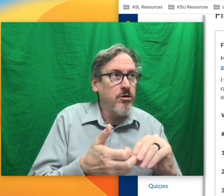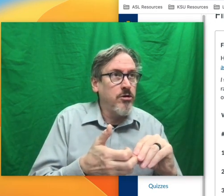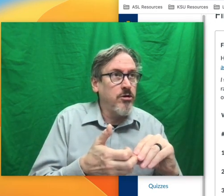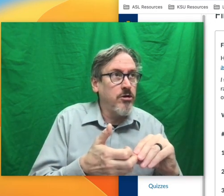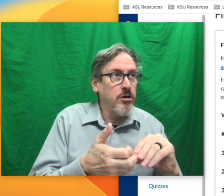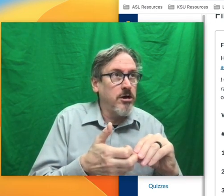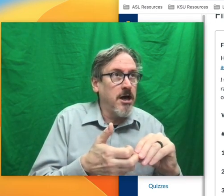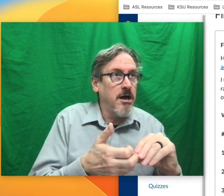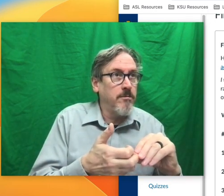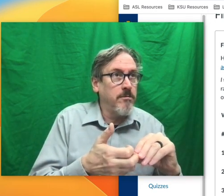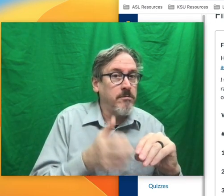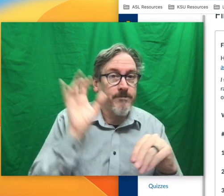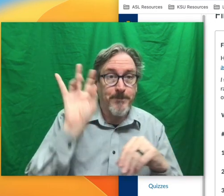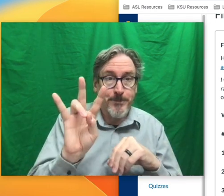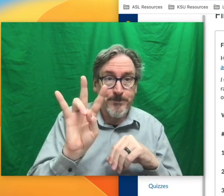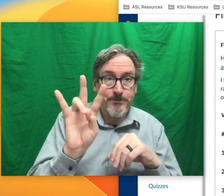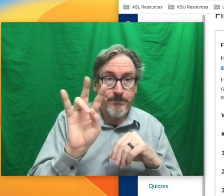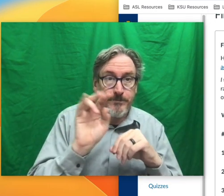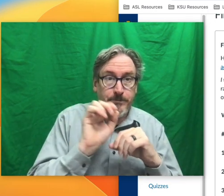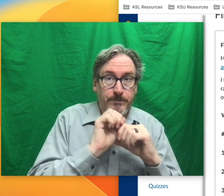So, um,